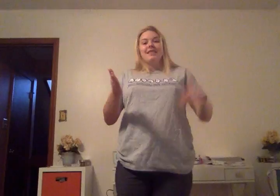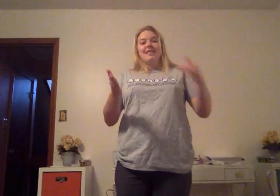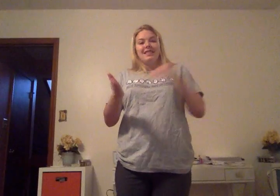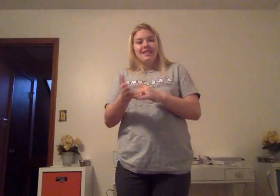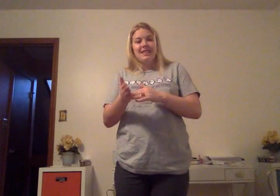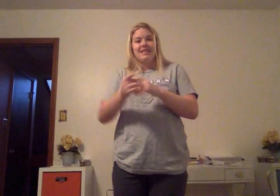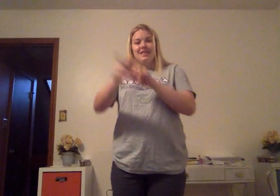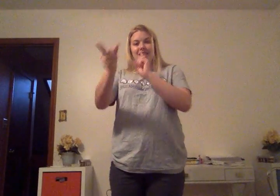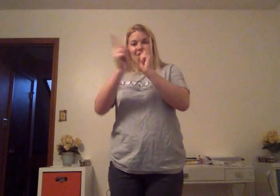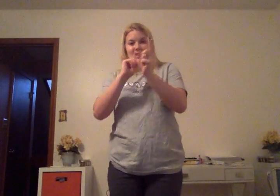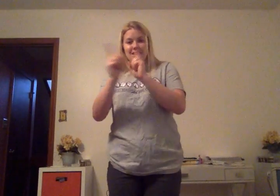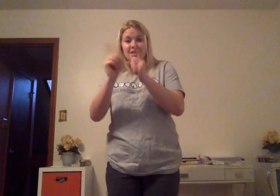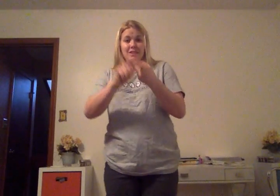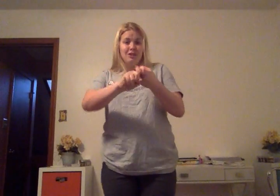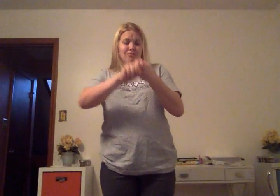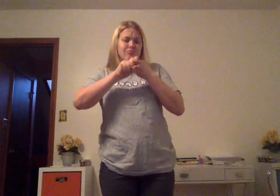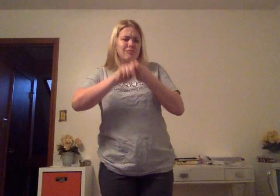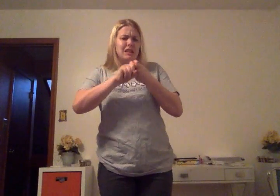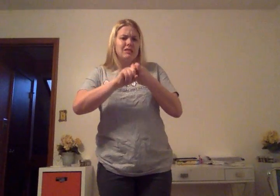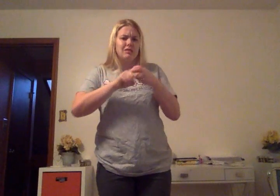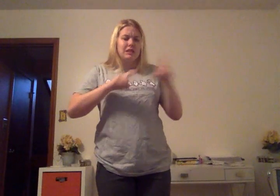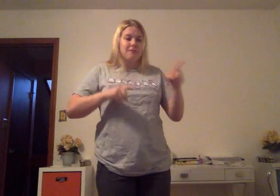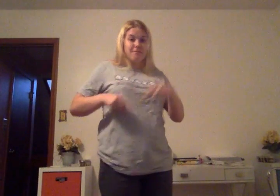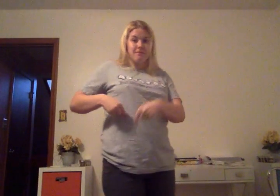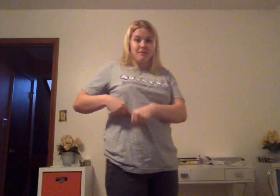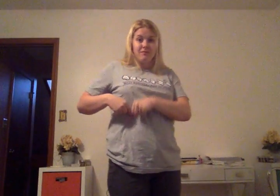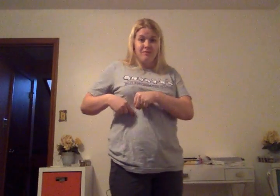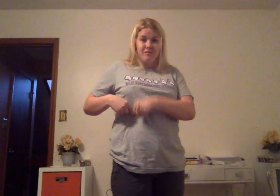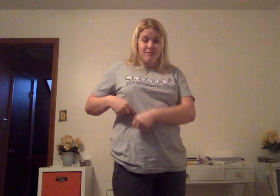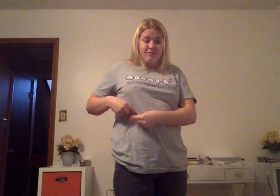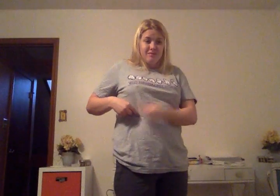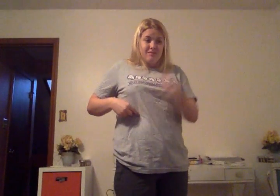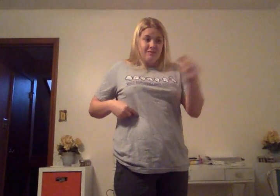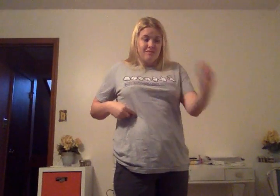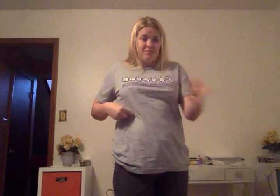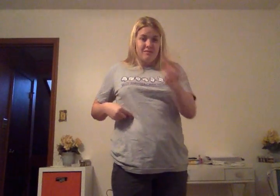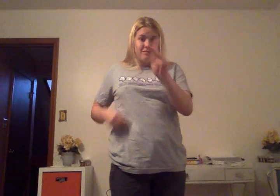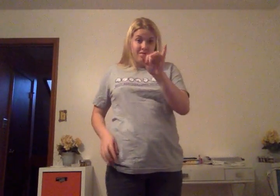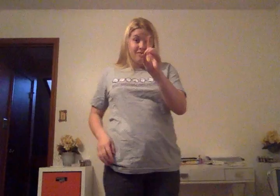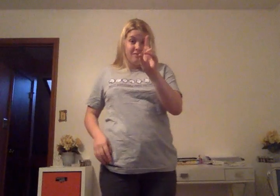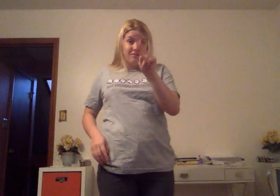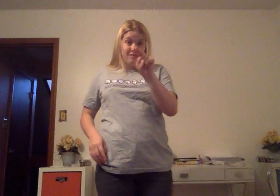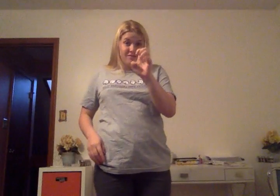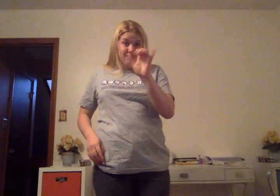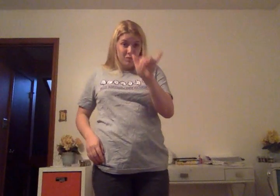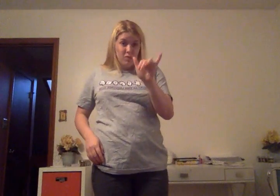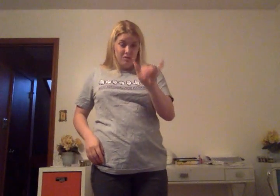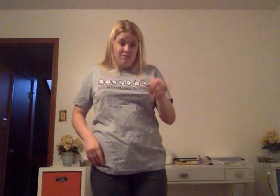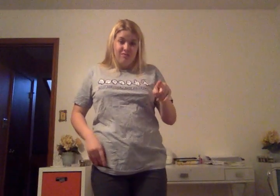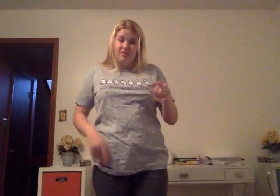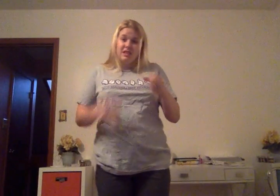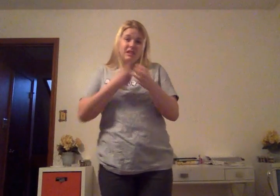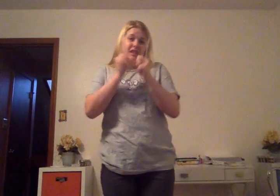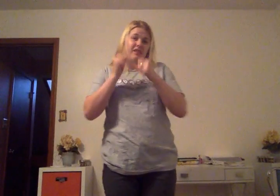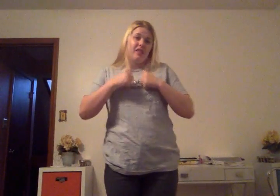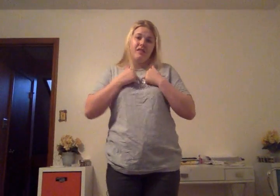and her best friend and kidney donor, Francia Raisa. On Monday, they told us about the transplant that Selena told us saved her life. And this morning, she